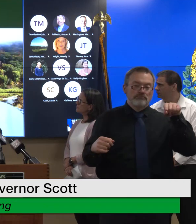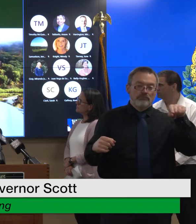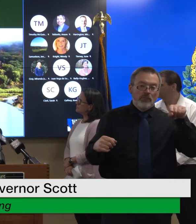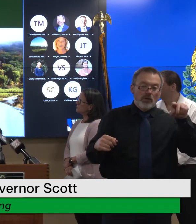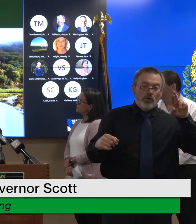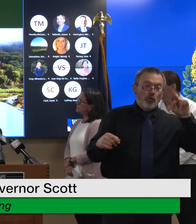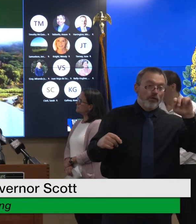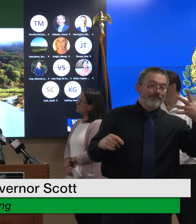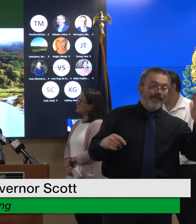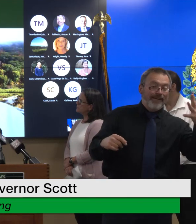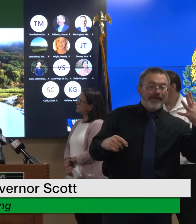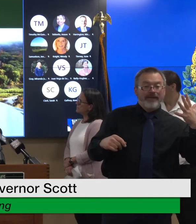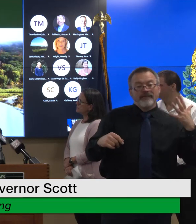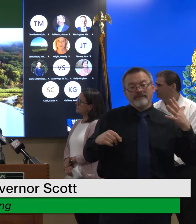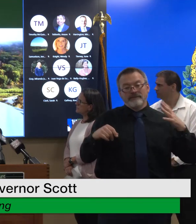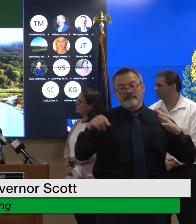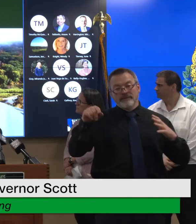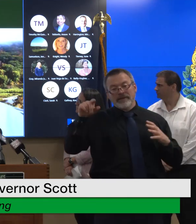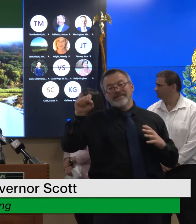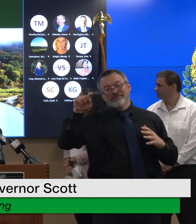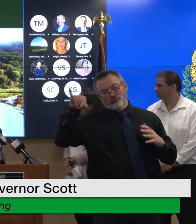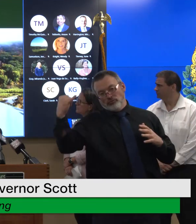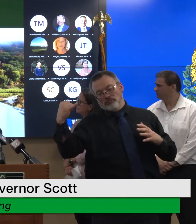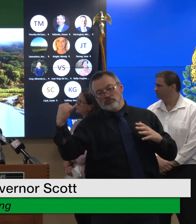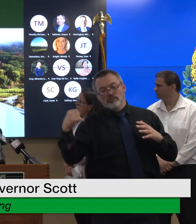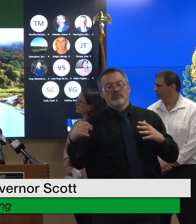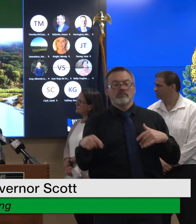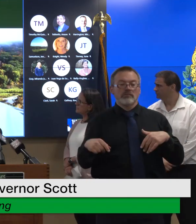Route 5 in St. Johnsbury,